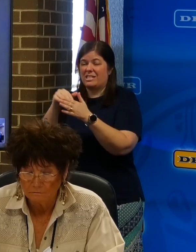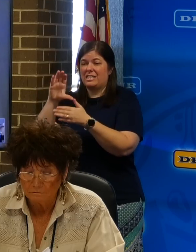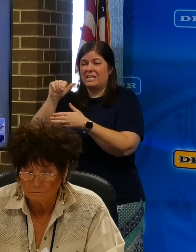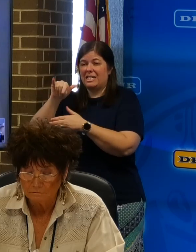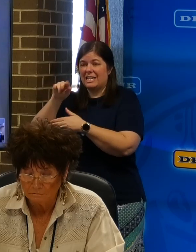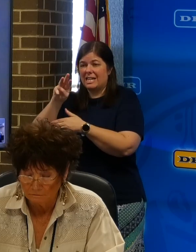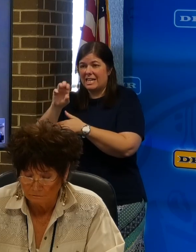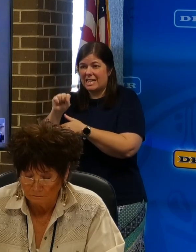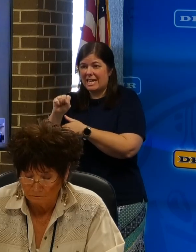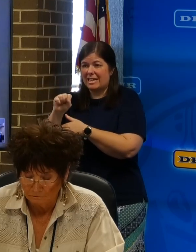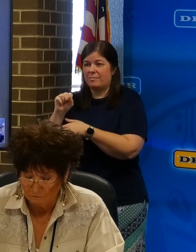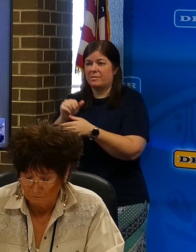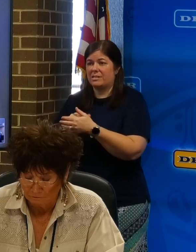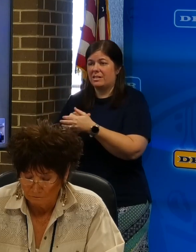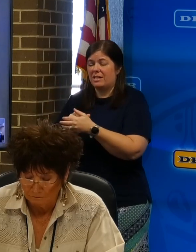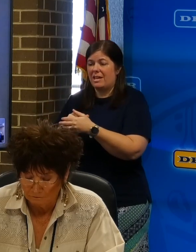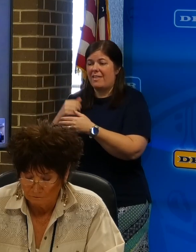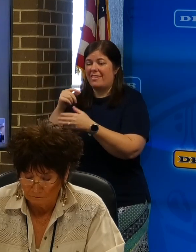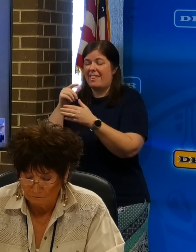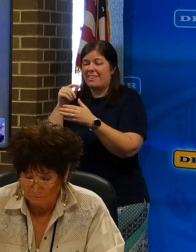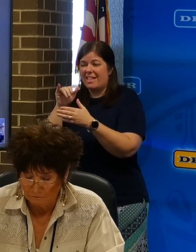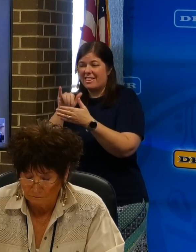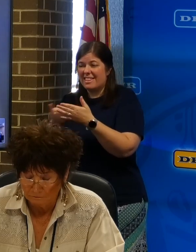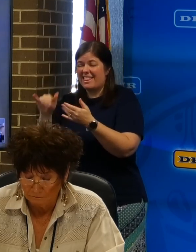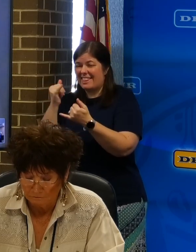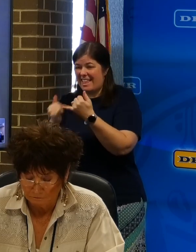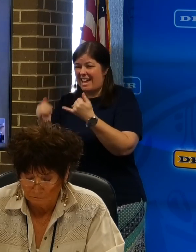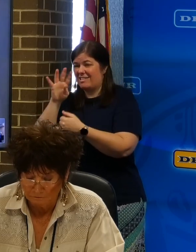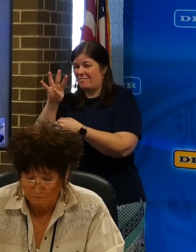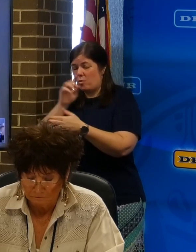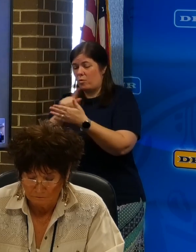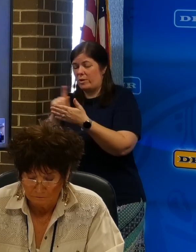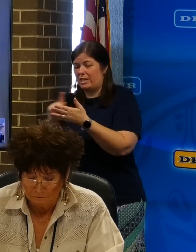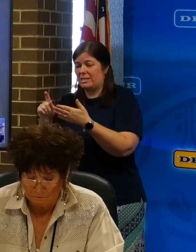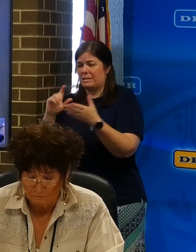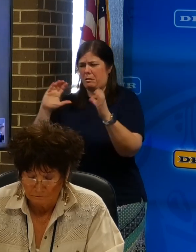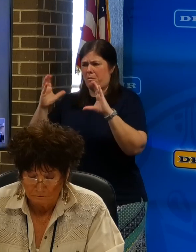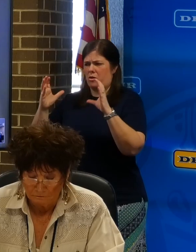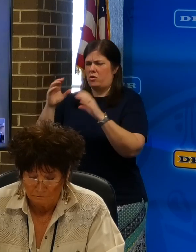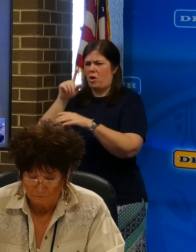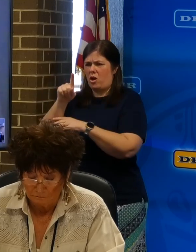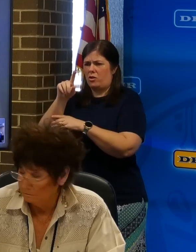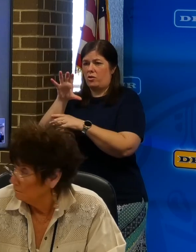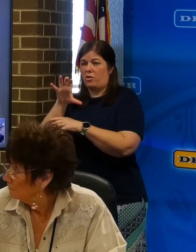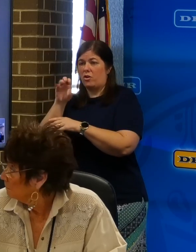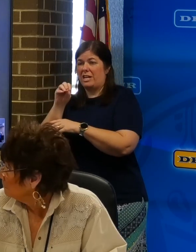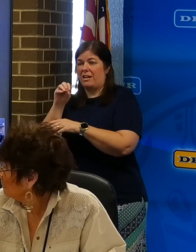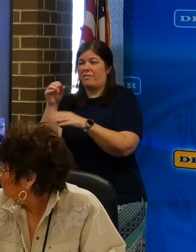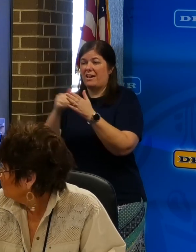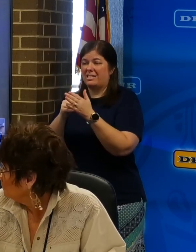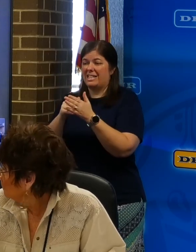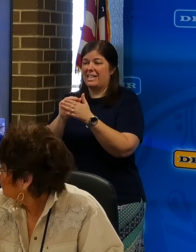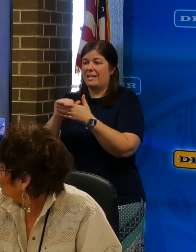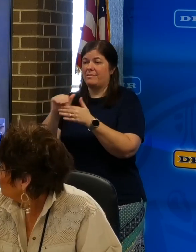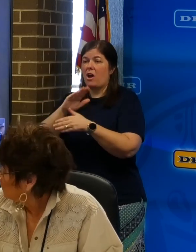claims filed in the last 4 weeks compared to 130,000 claims filed all of last year in